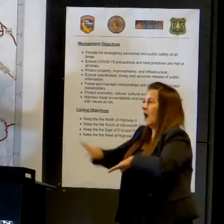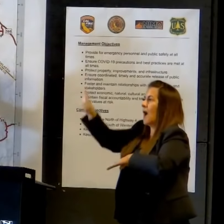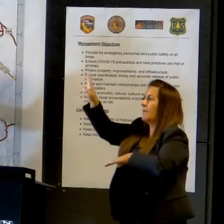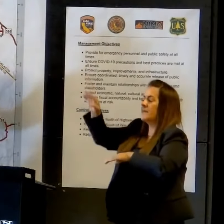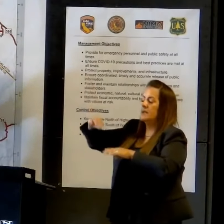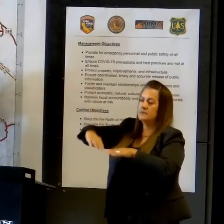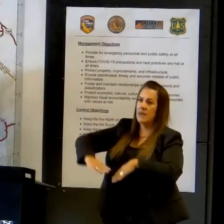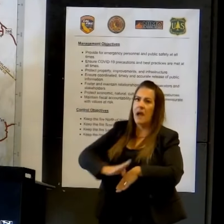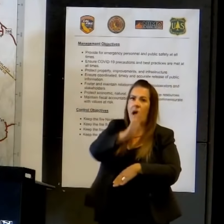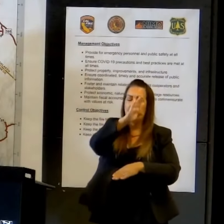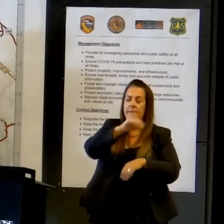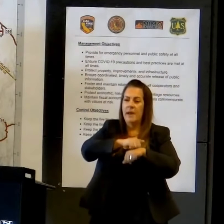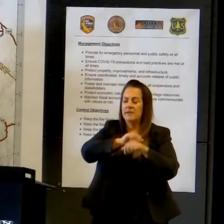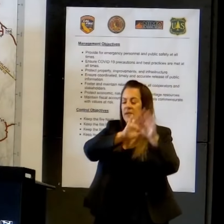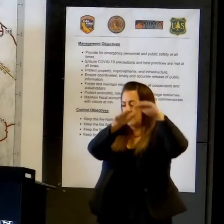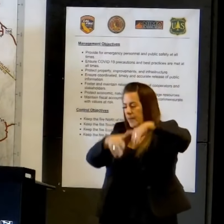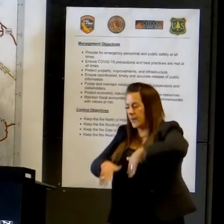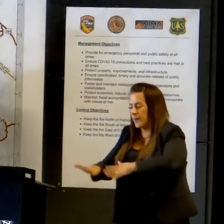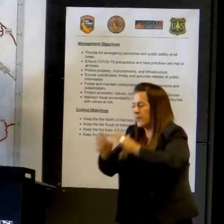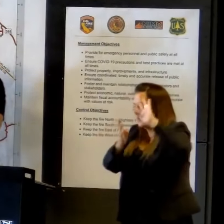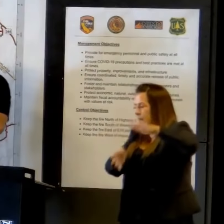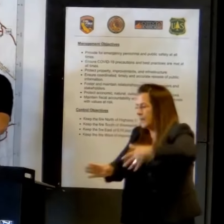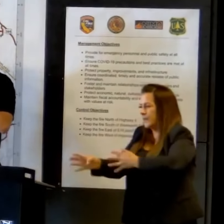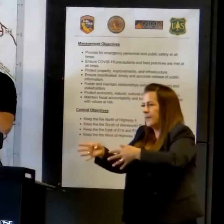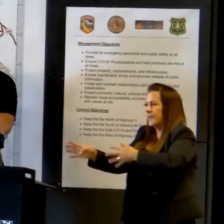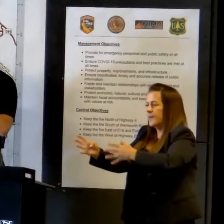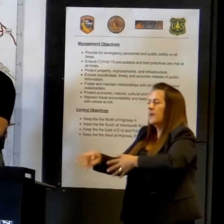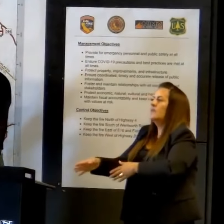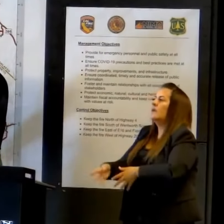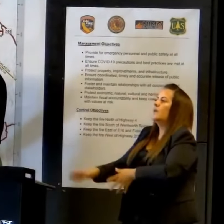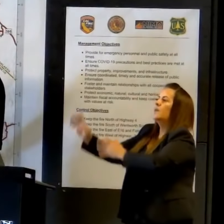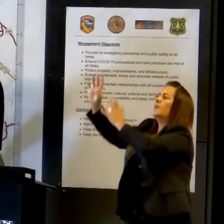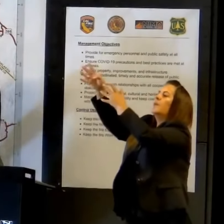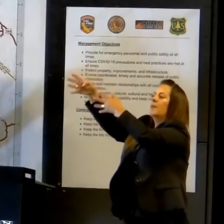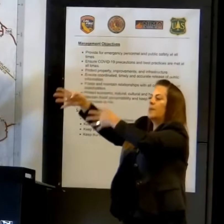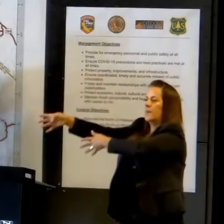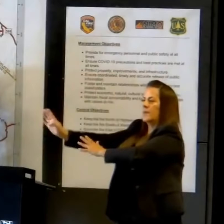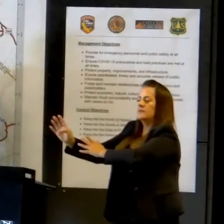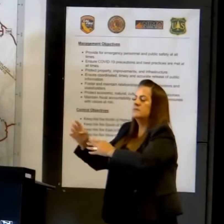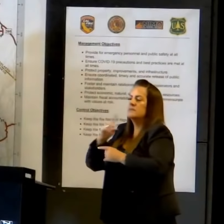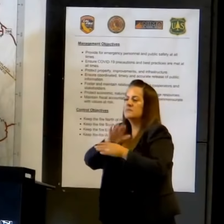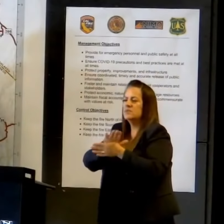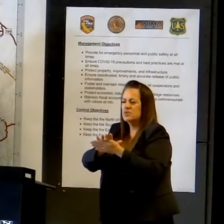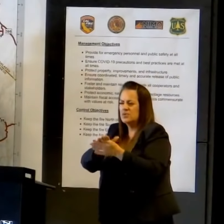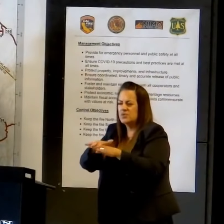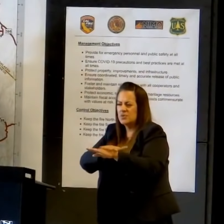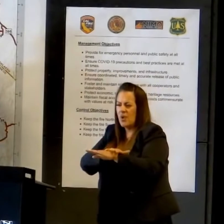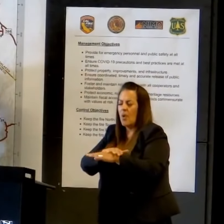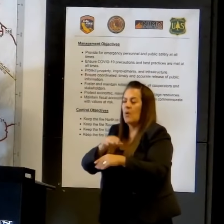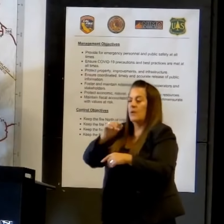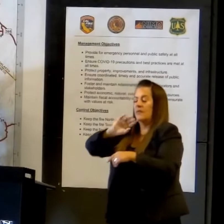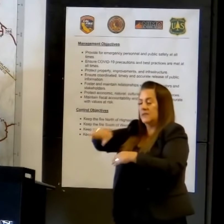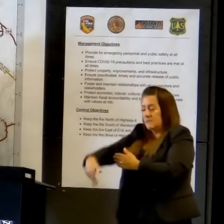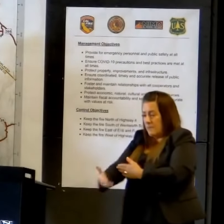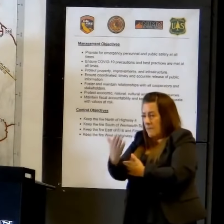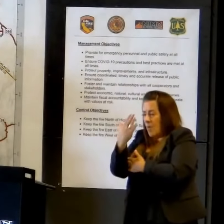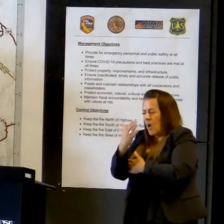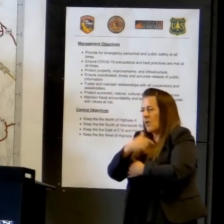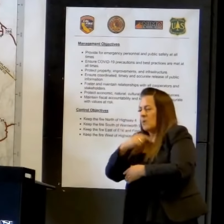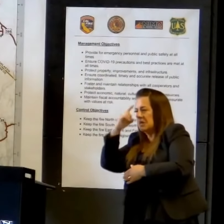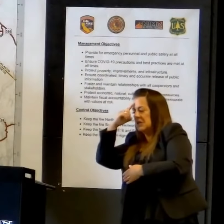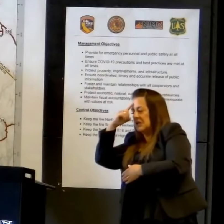expect across most of the fire to have what we call down canyon, downslope winds. And in the morning, 8, 9, 10